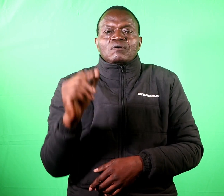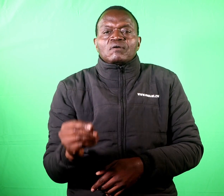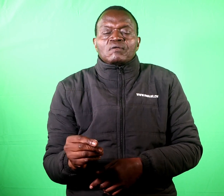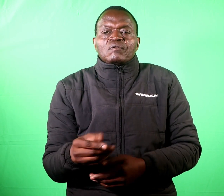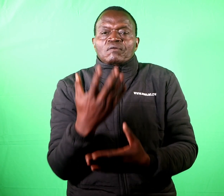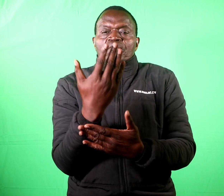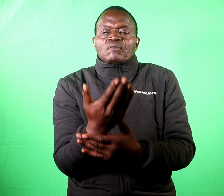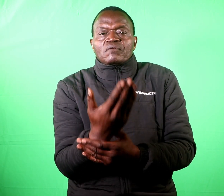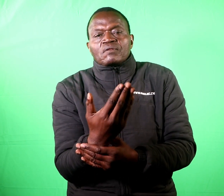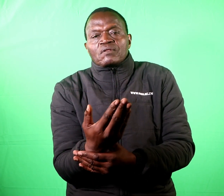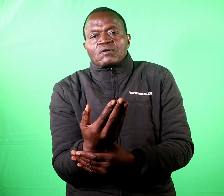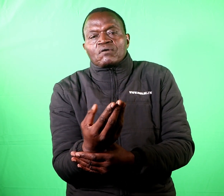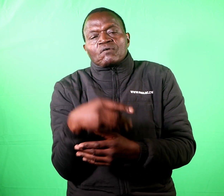vegetable or fruits production